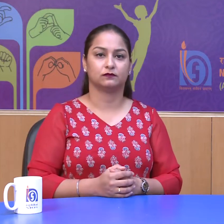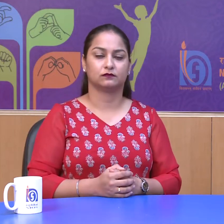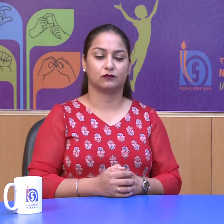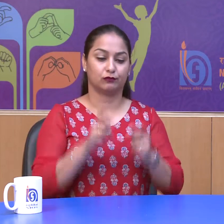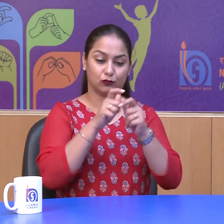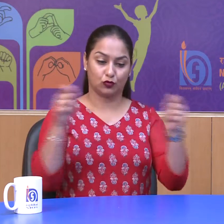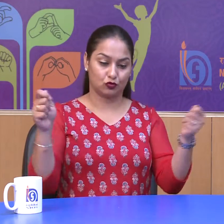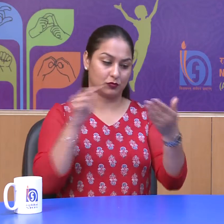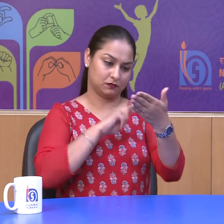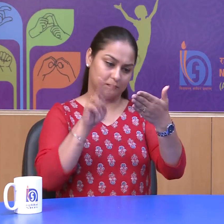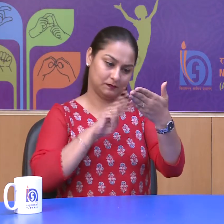newspaper editorials,